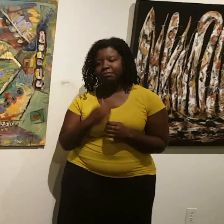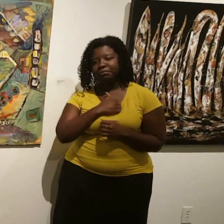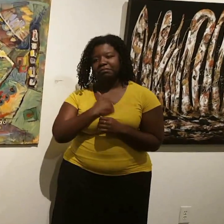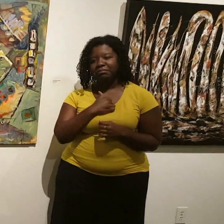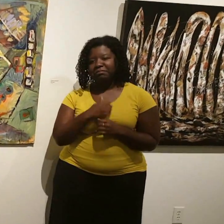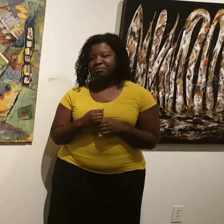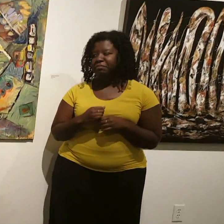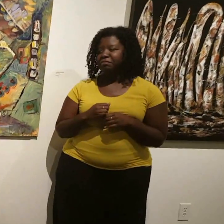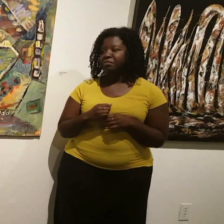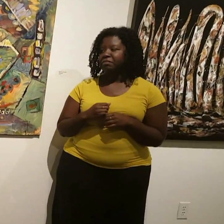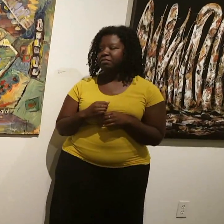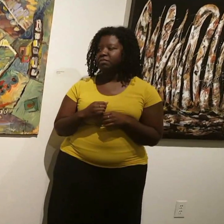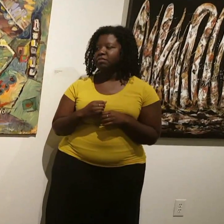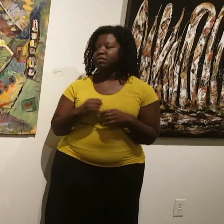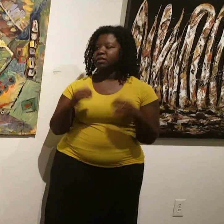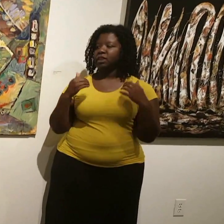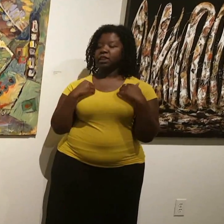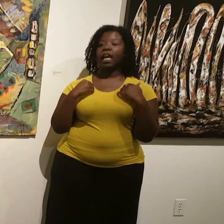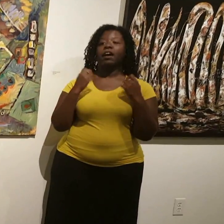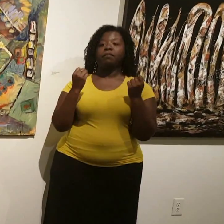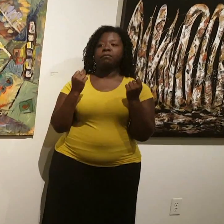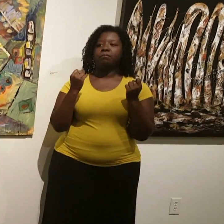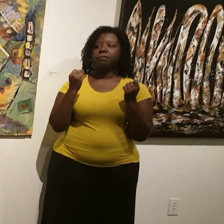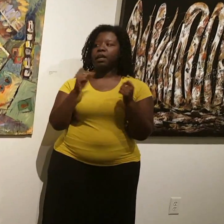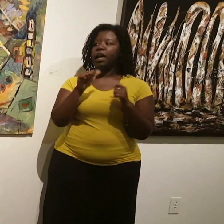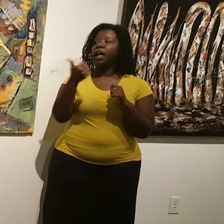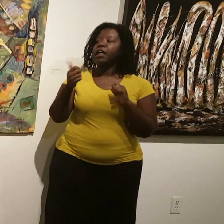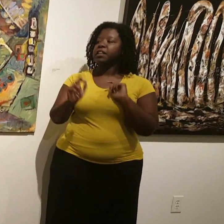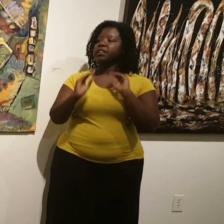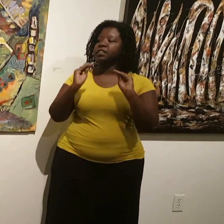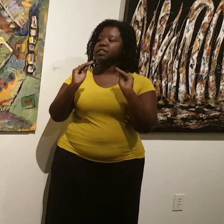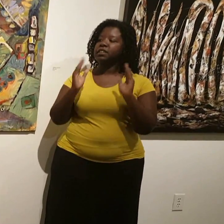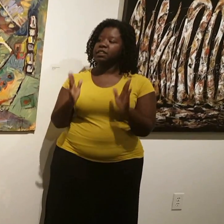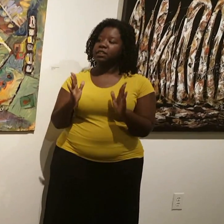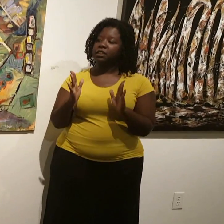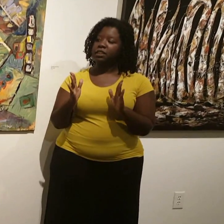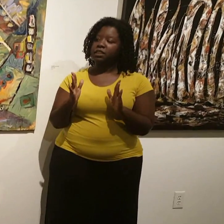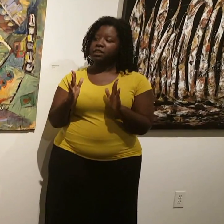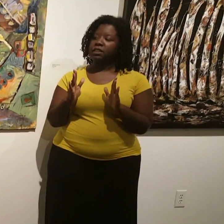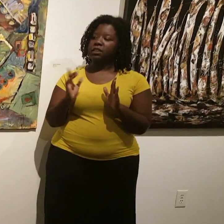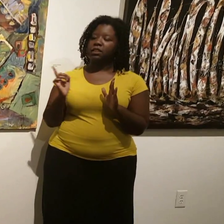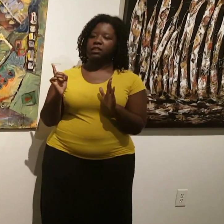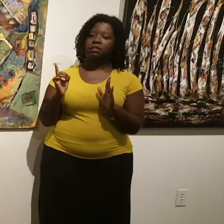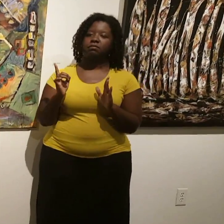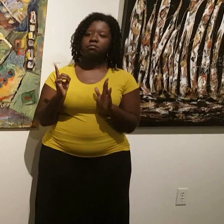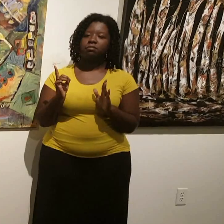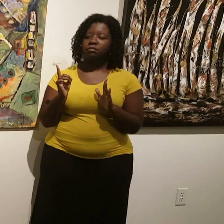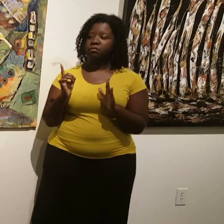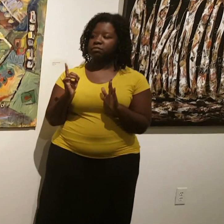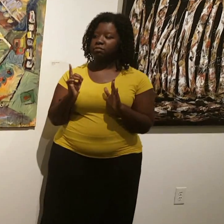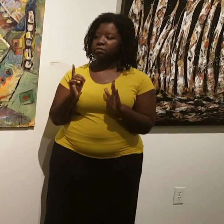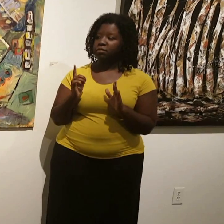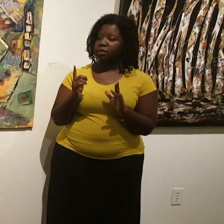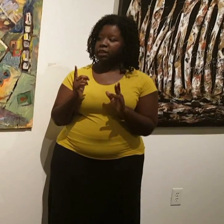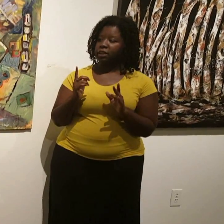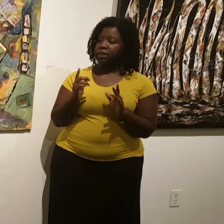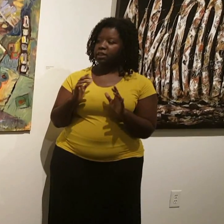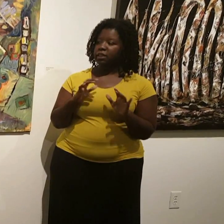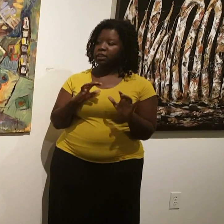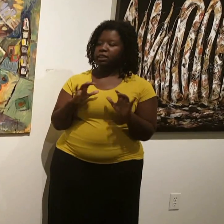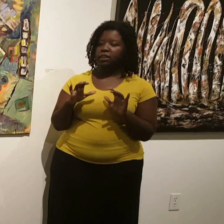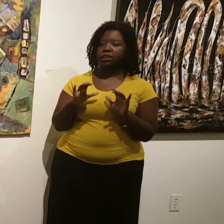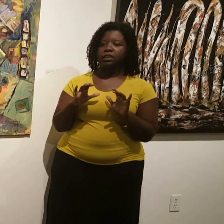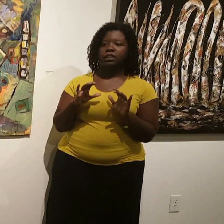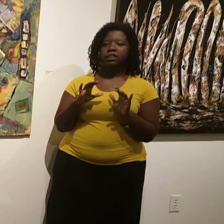then I had several other teachers, but I was inspired. I did figures and landscape